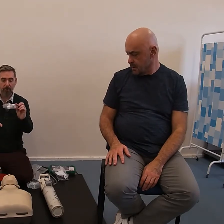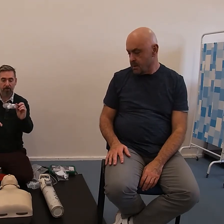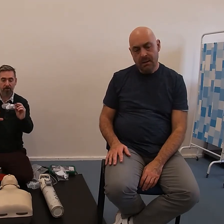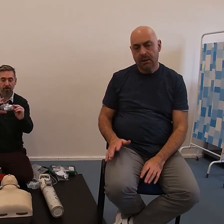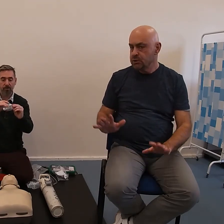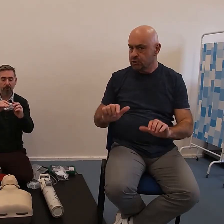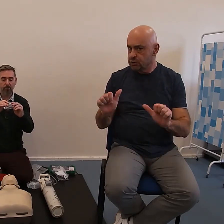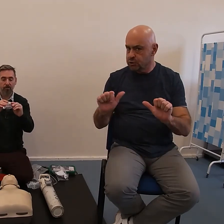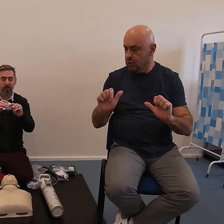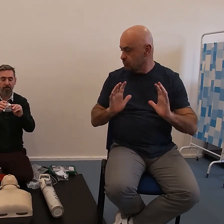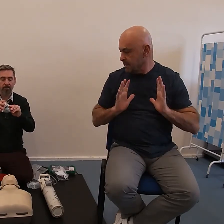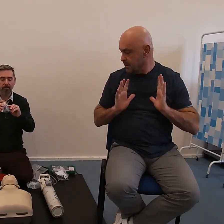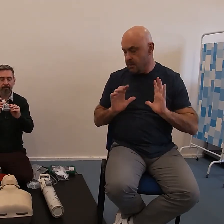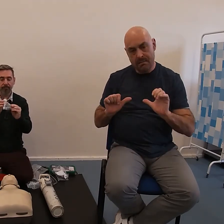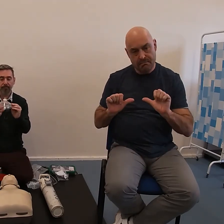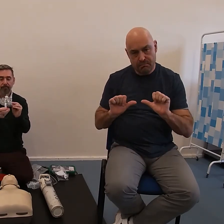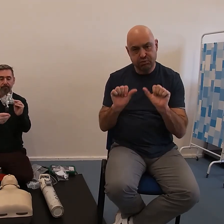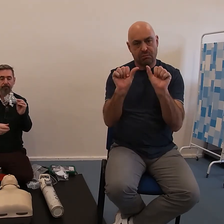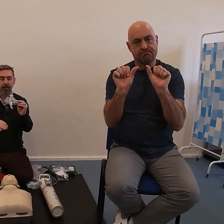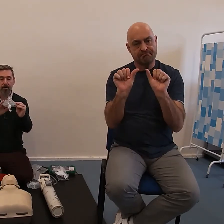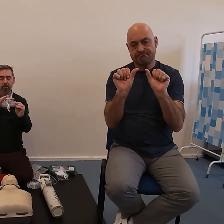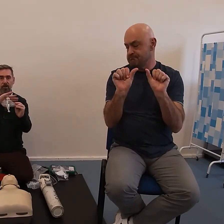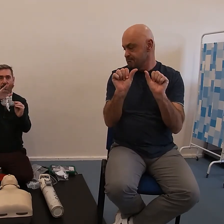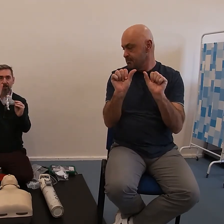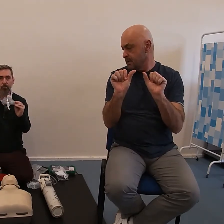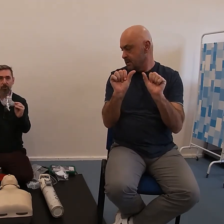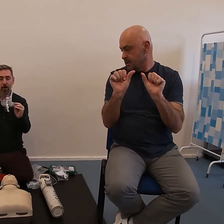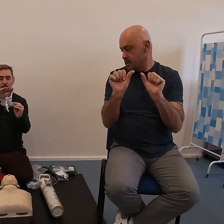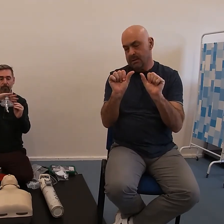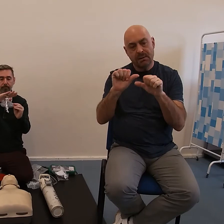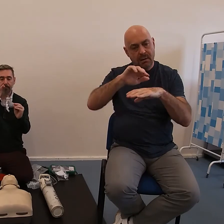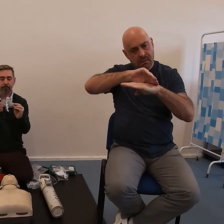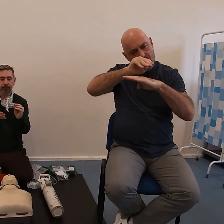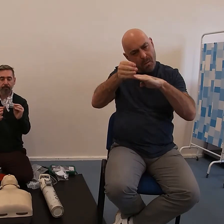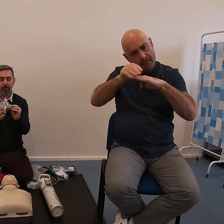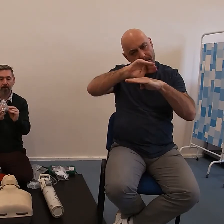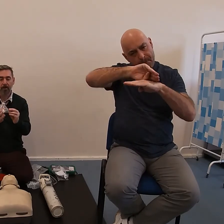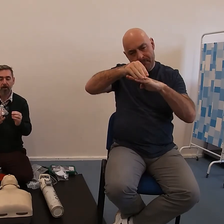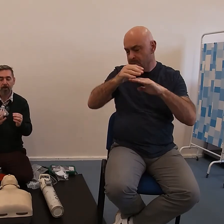for purpose until you do this. Turn it into a dome.